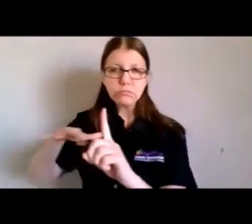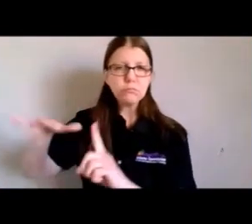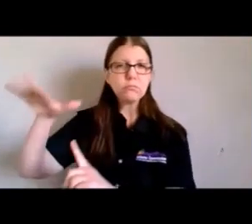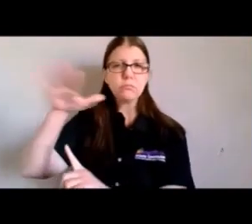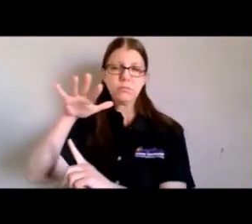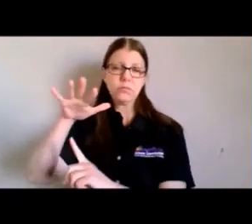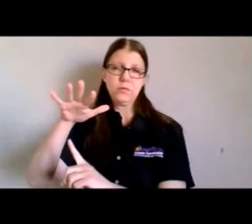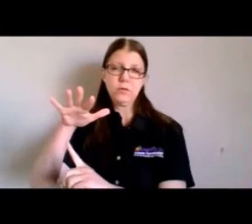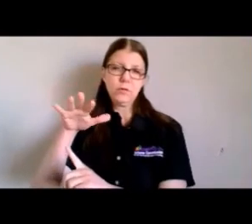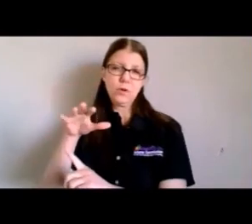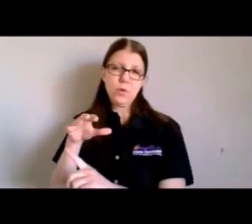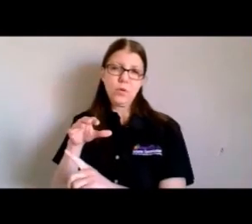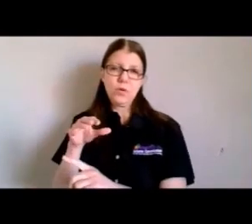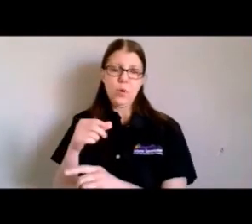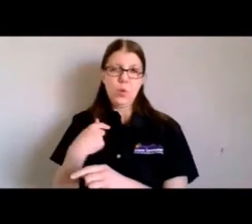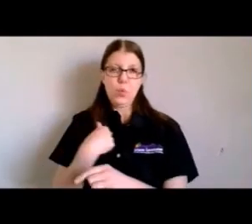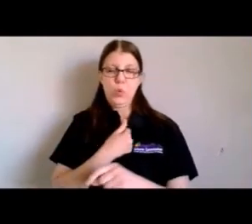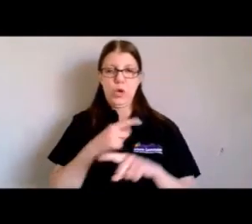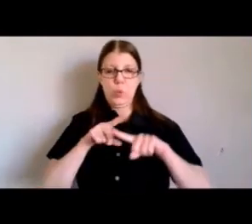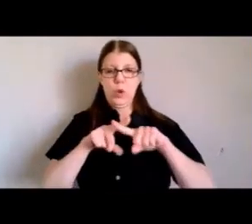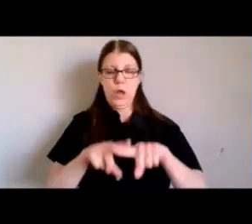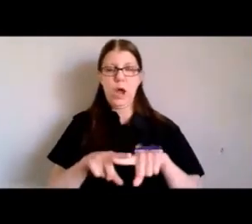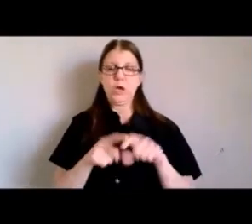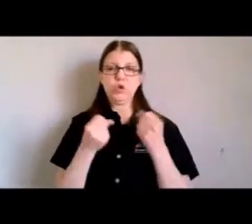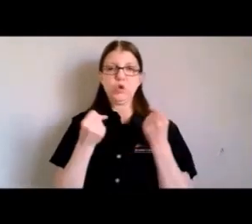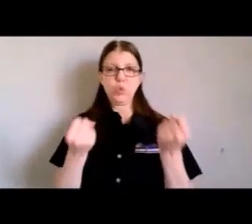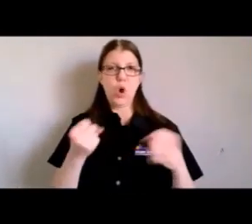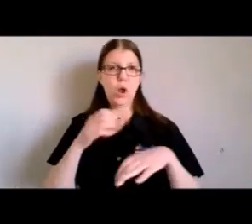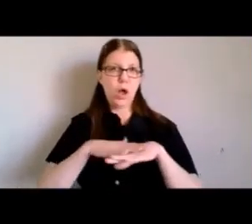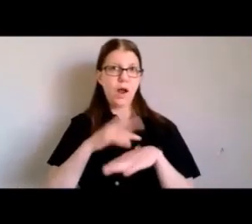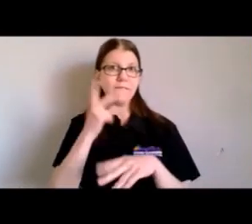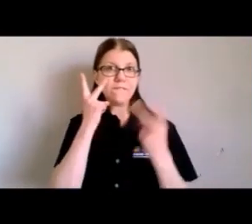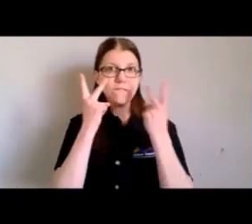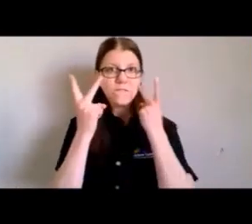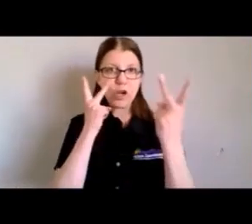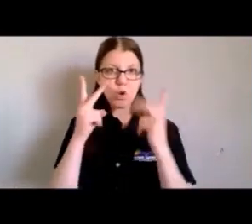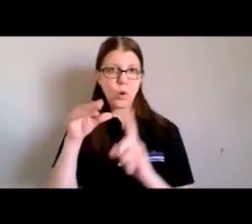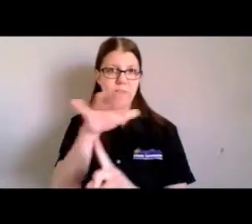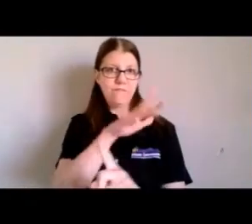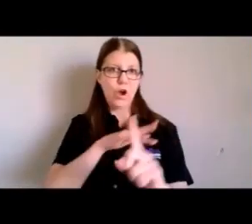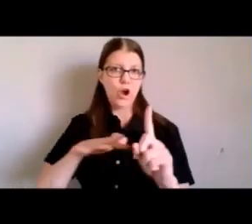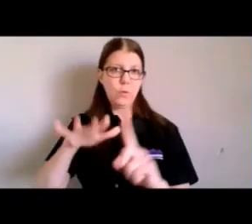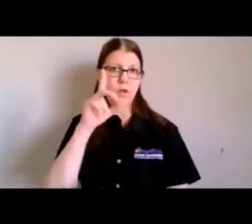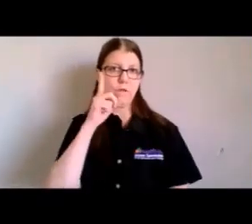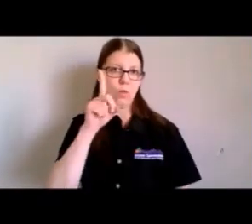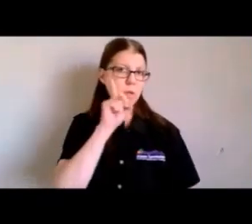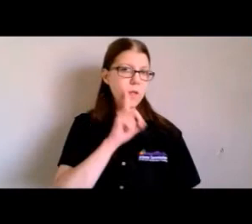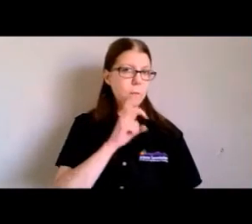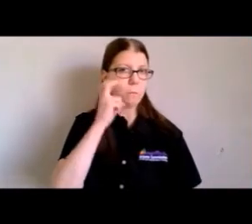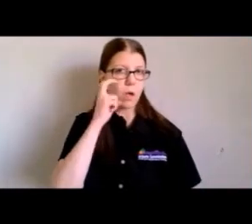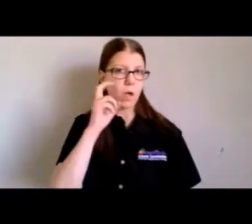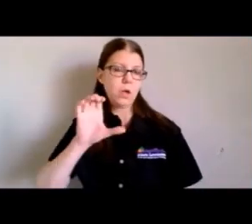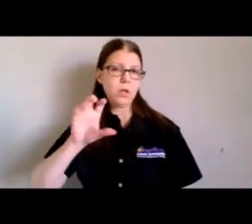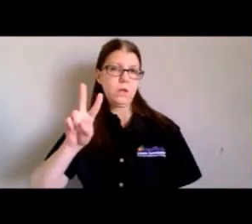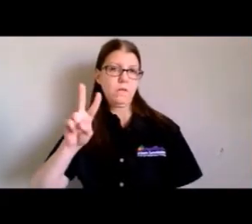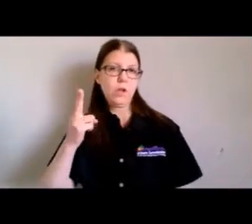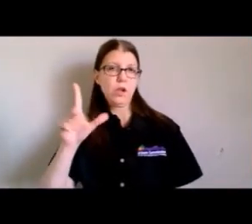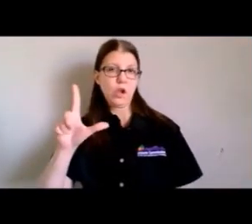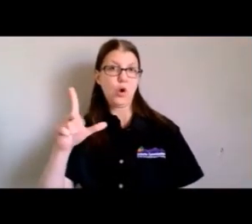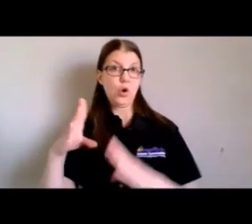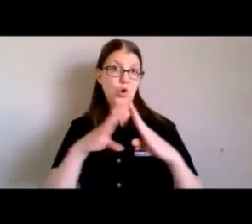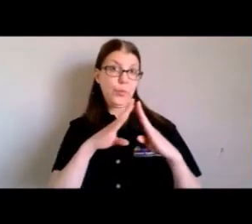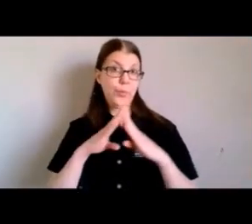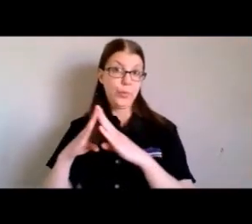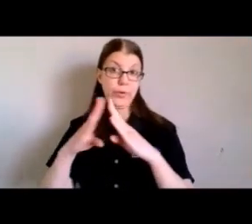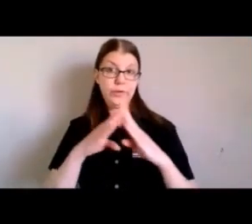low vision, they could use their hearing aid, cochlear implant, or an assistive listening device to